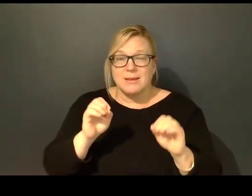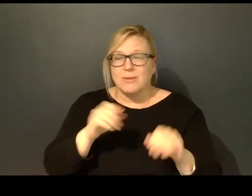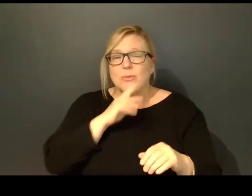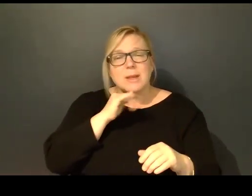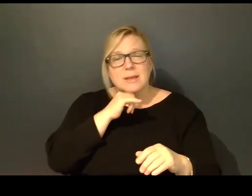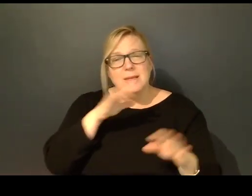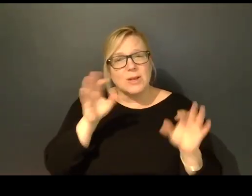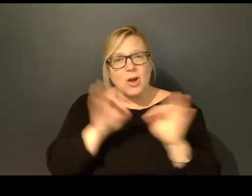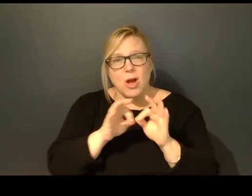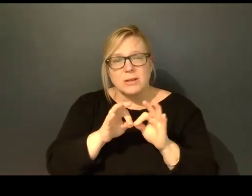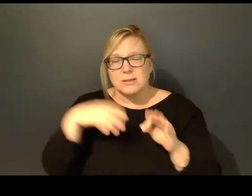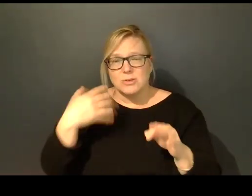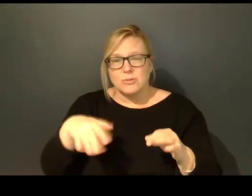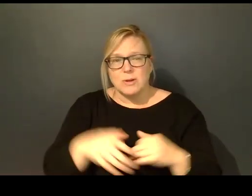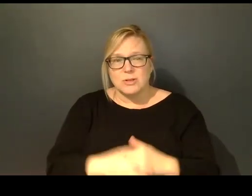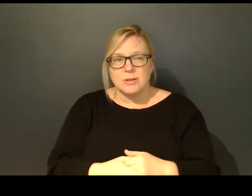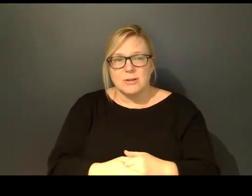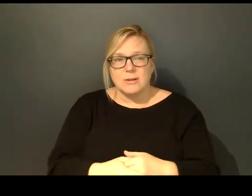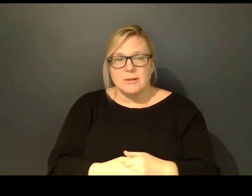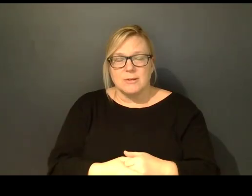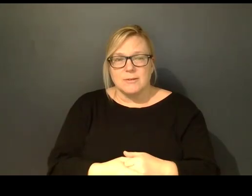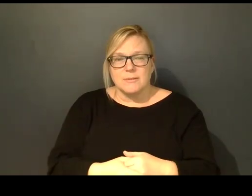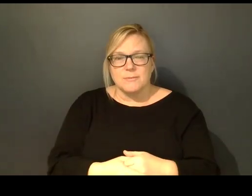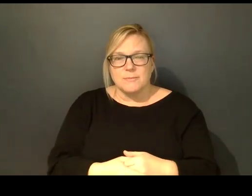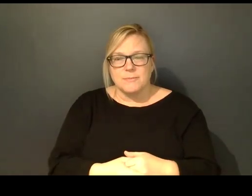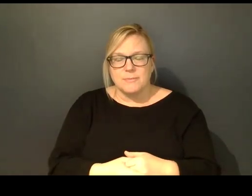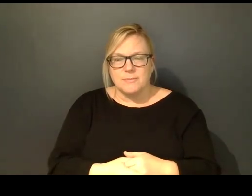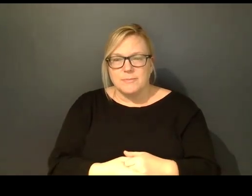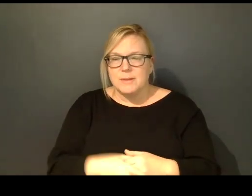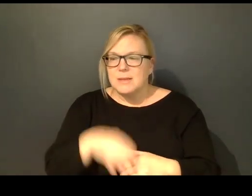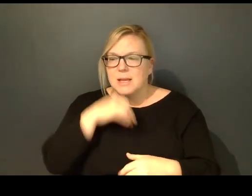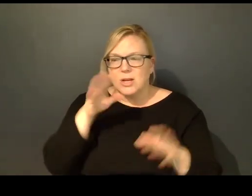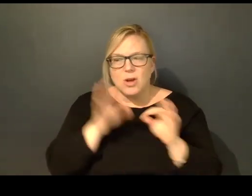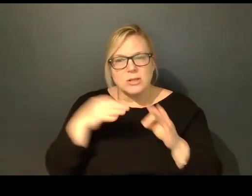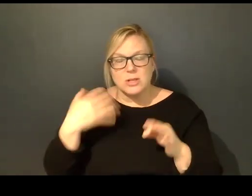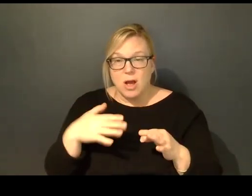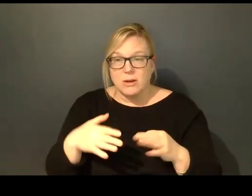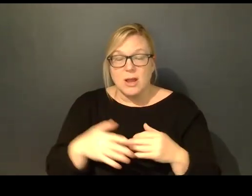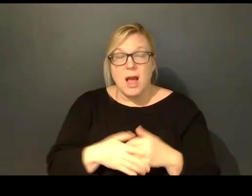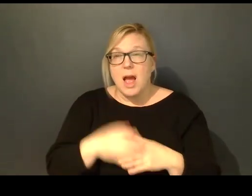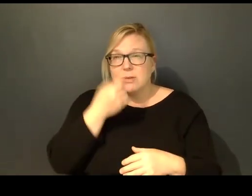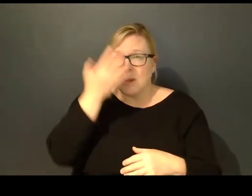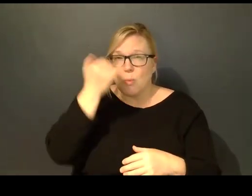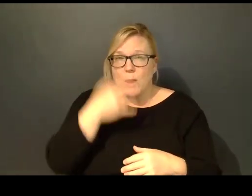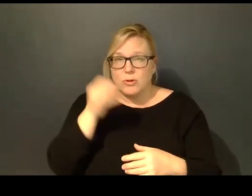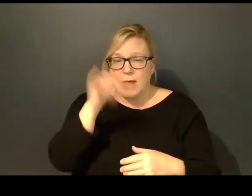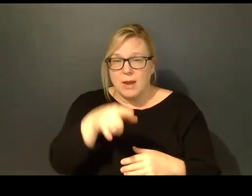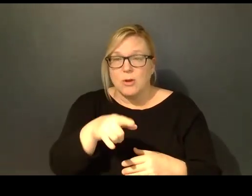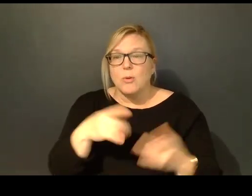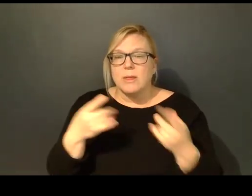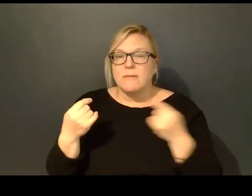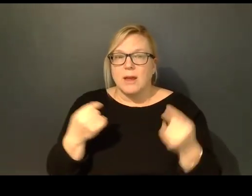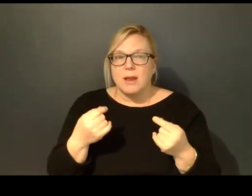this system into their 350 unit building. Because when they don't do that, what in fact they have done is they